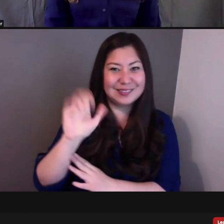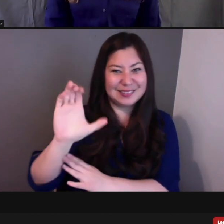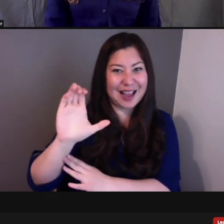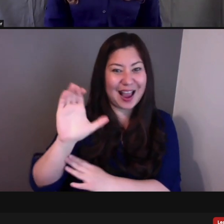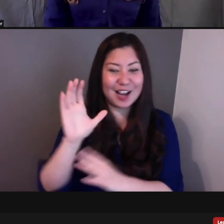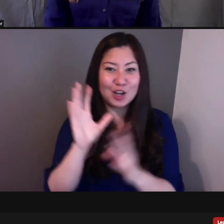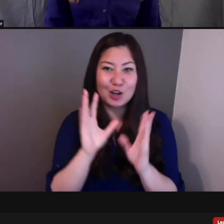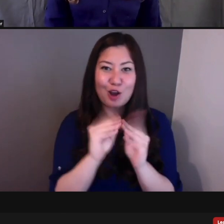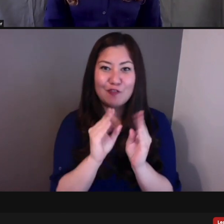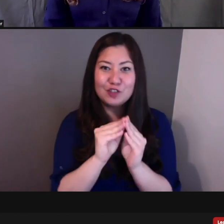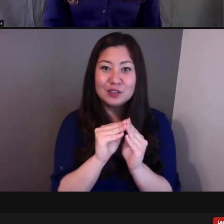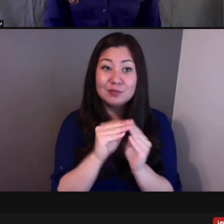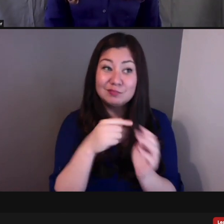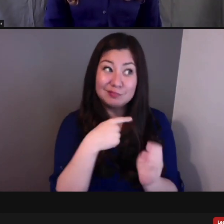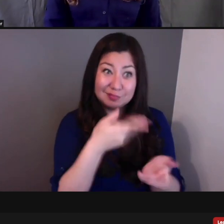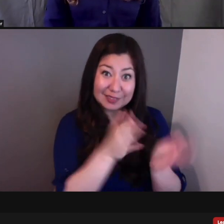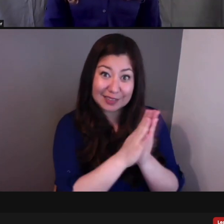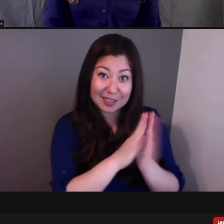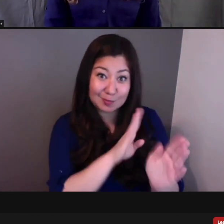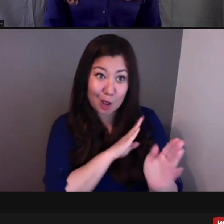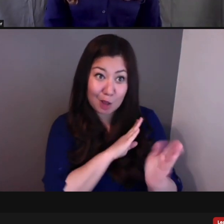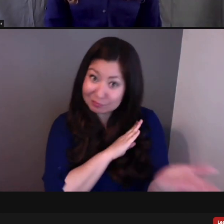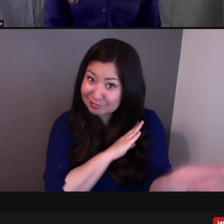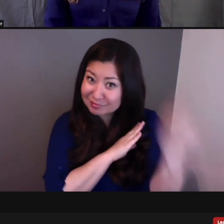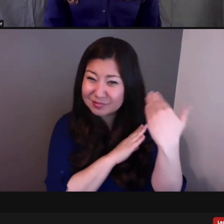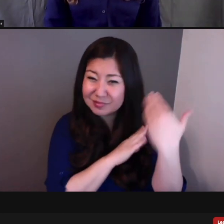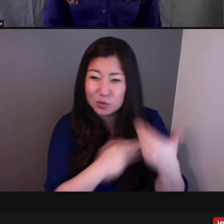From Norway. I'm sorry.